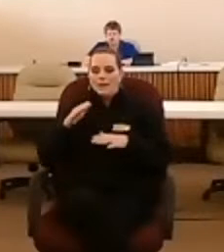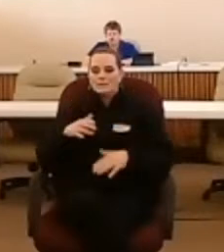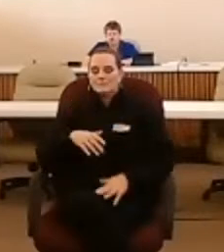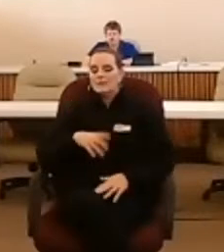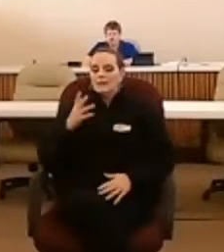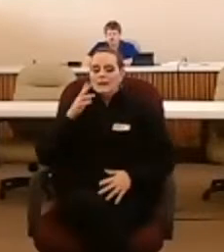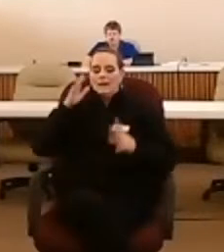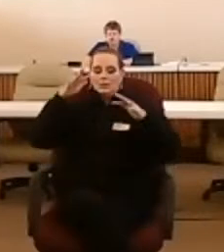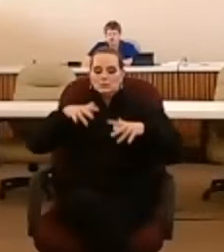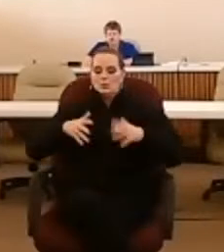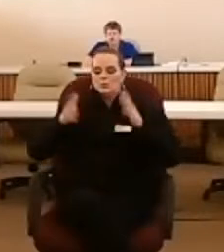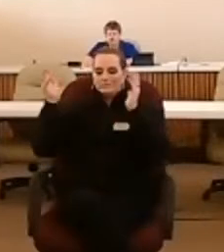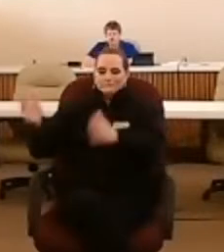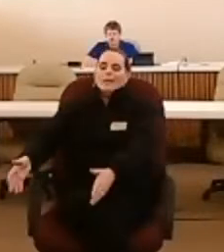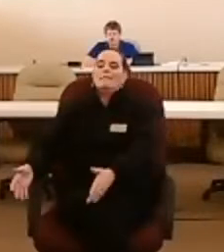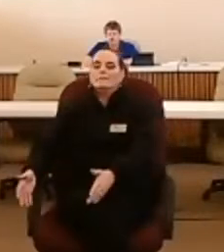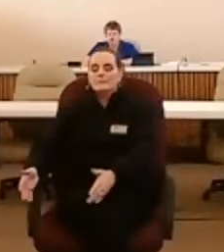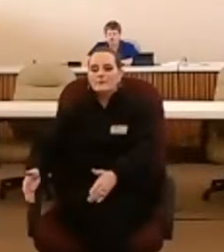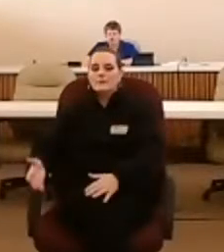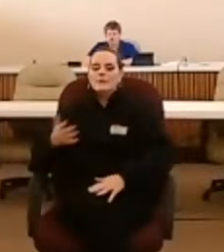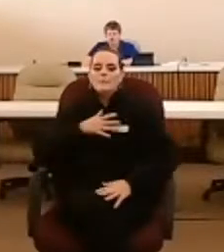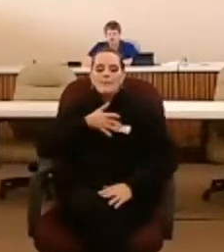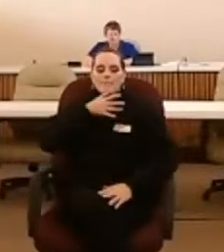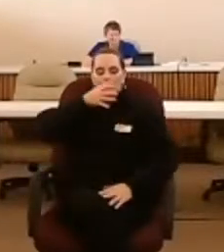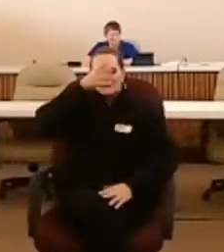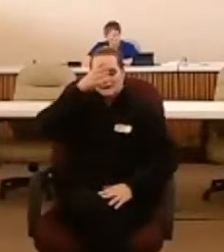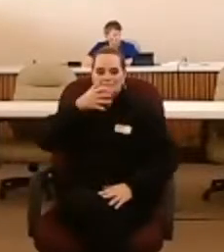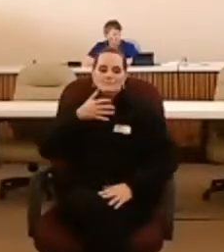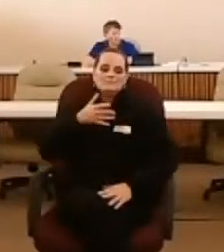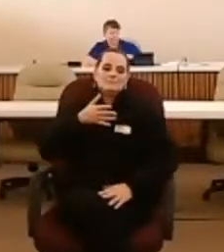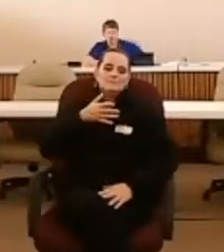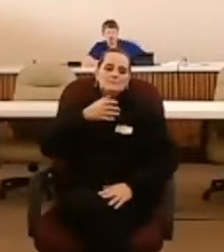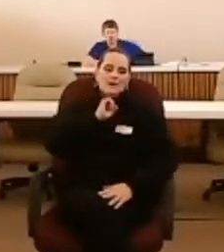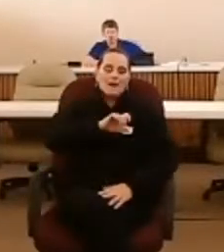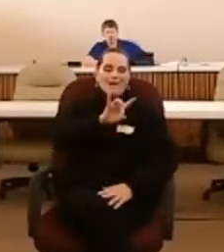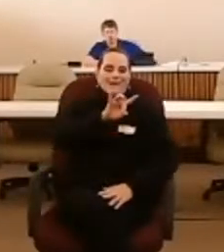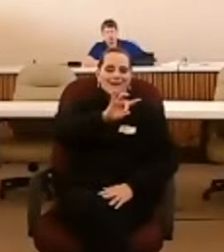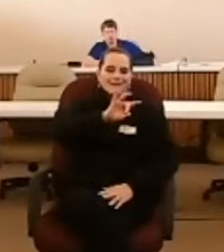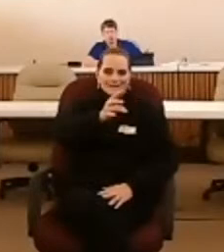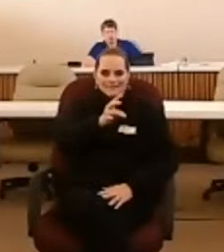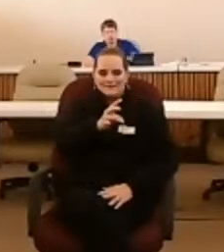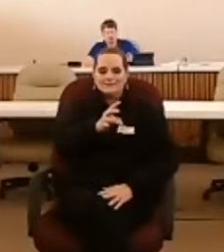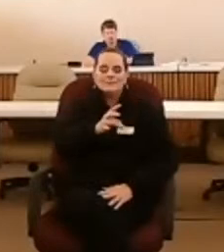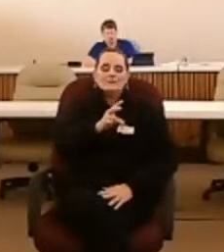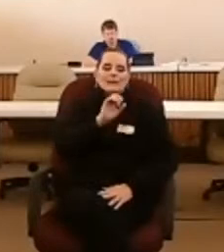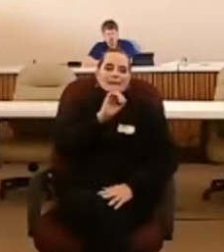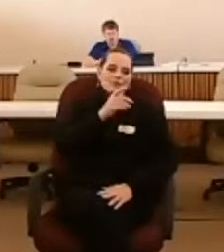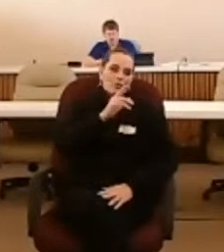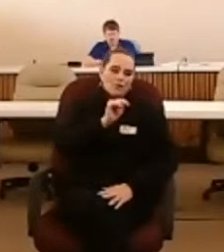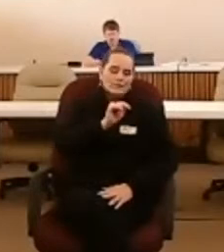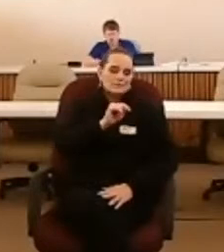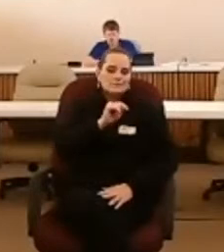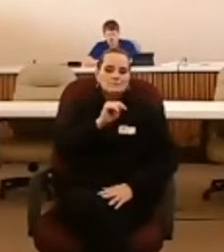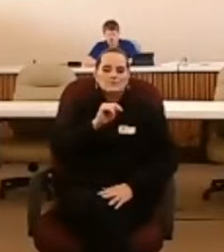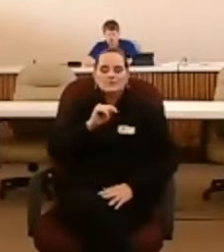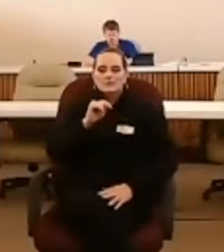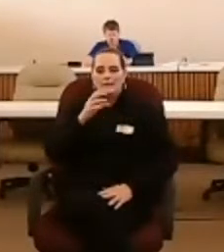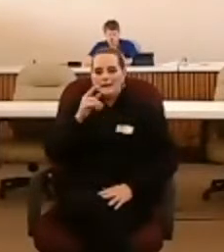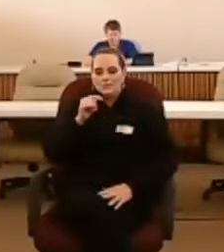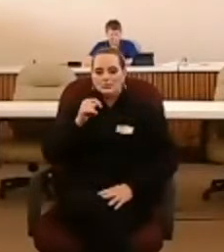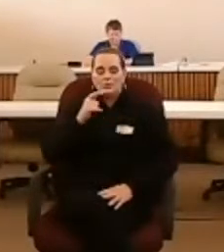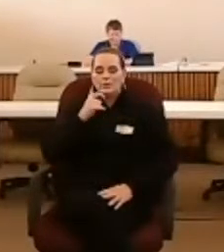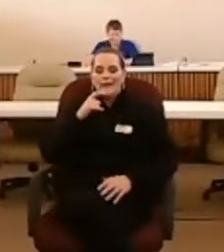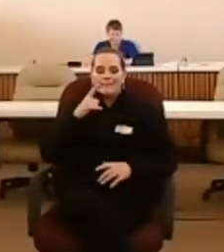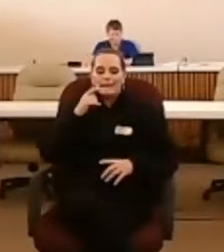was left there. My parents will be 87 years old in August and October, and they cannot climb over